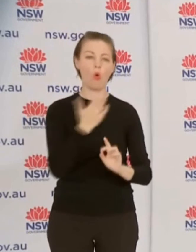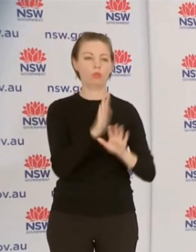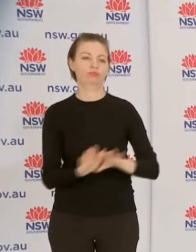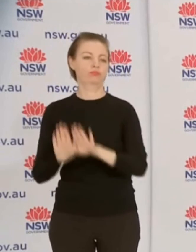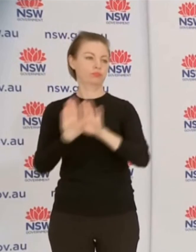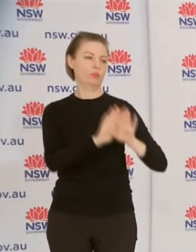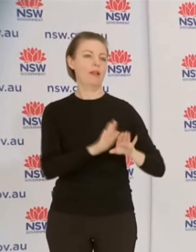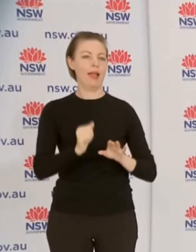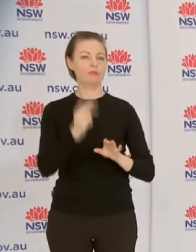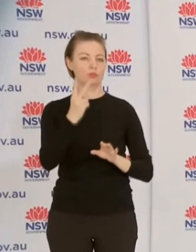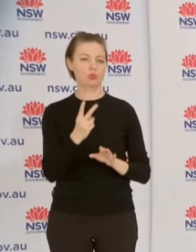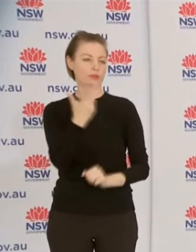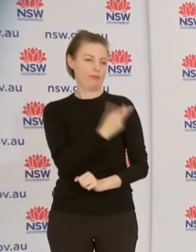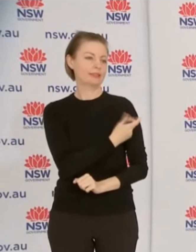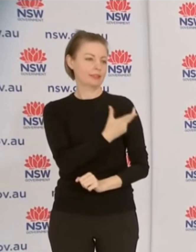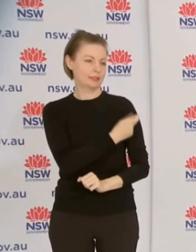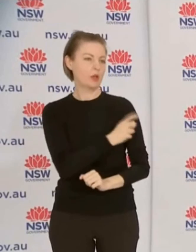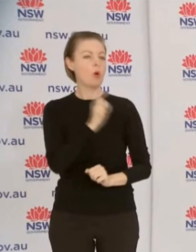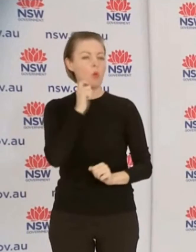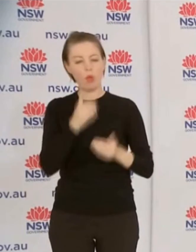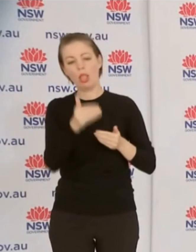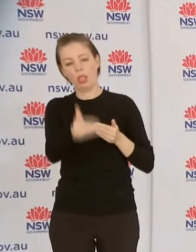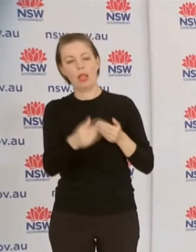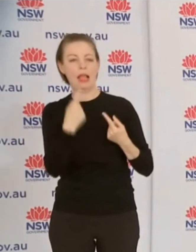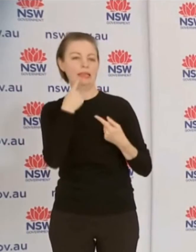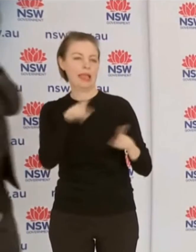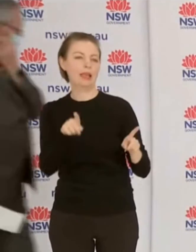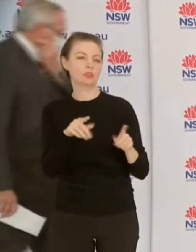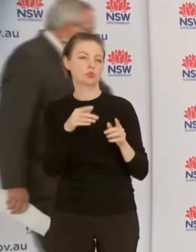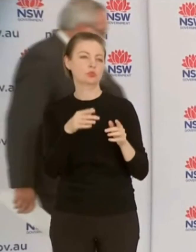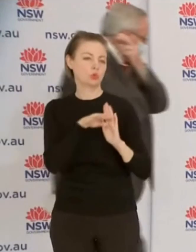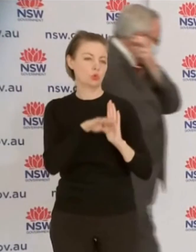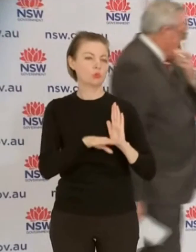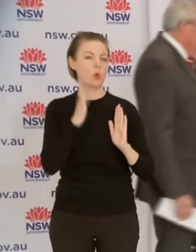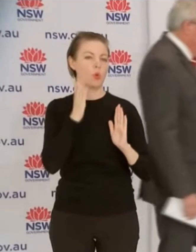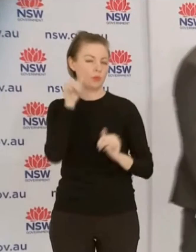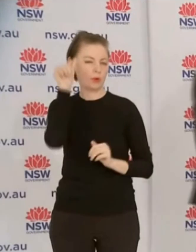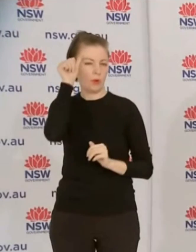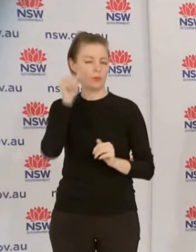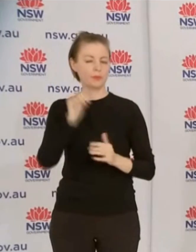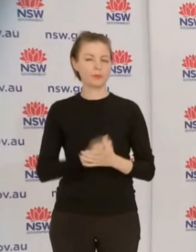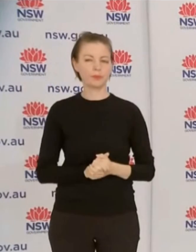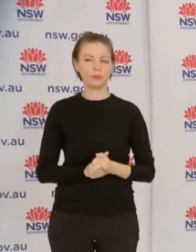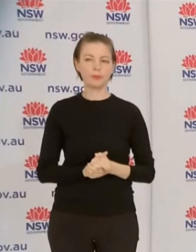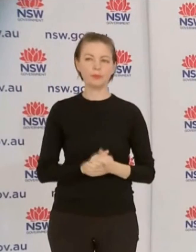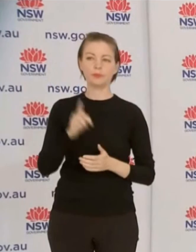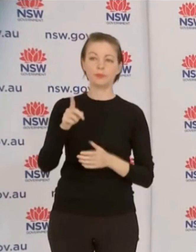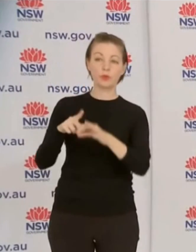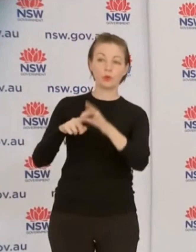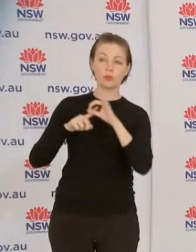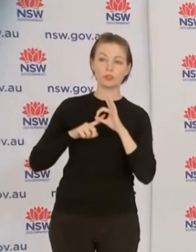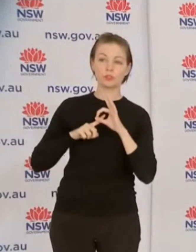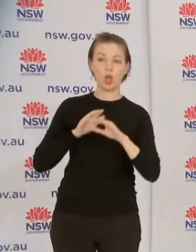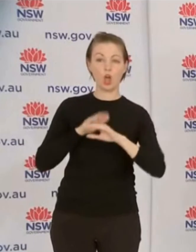it when we announce the roadmap. There's a huge concern at the Liverpool hospital that patients are now having to be transferred out